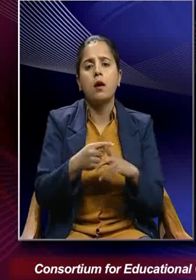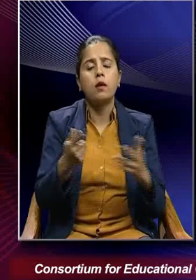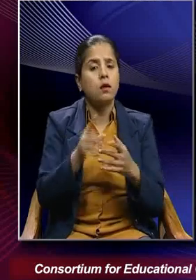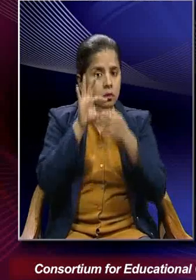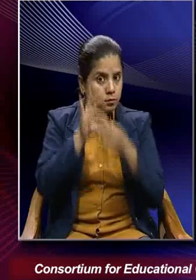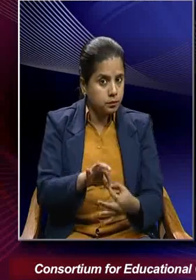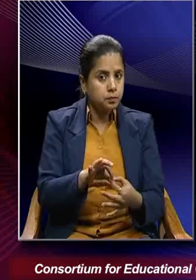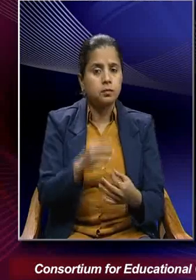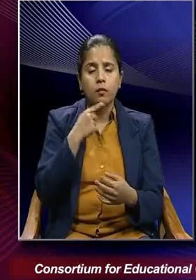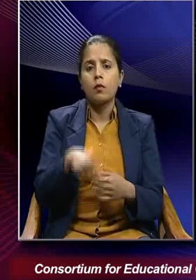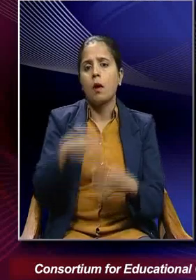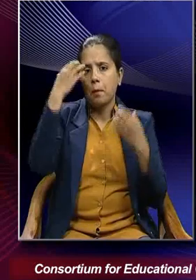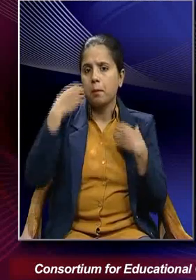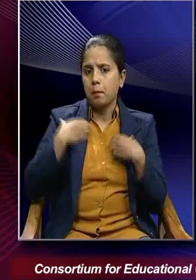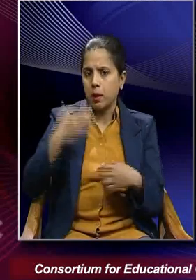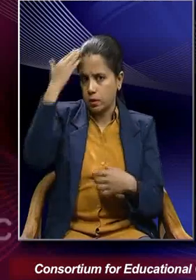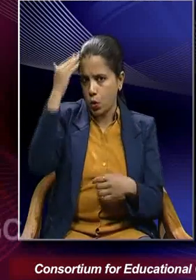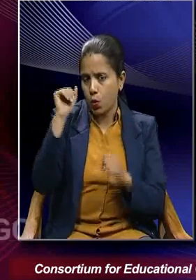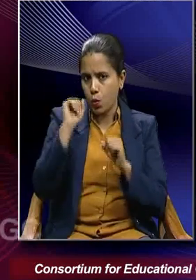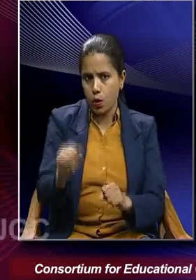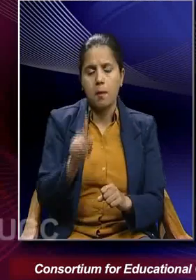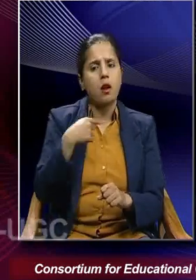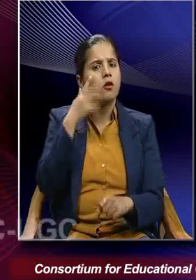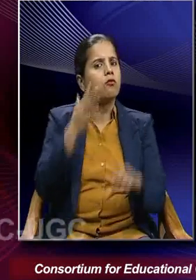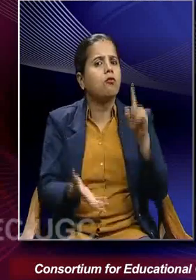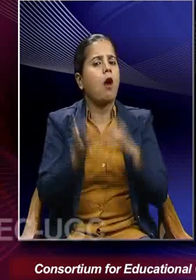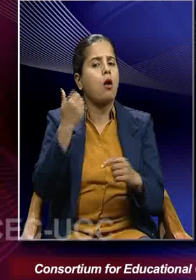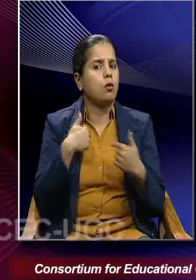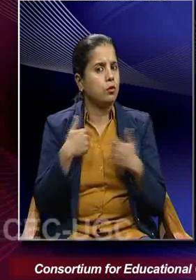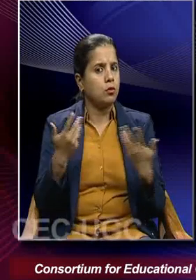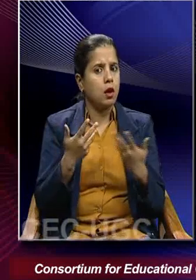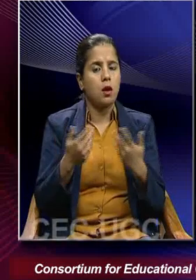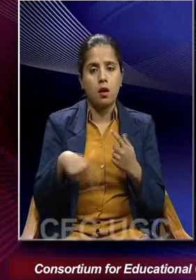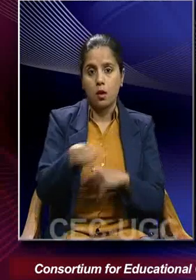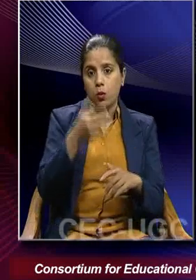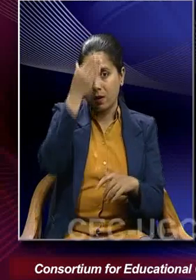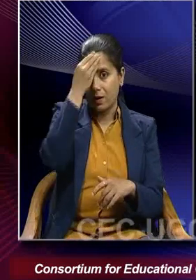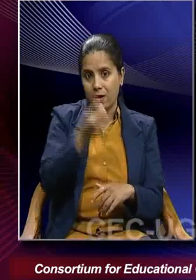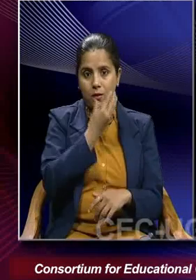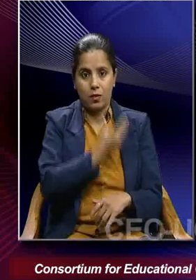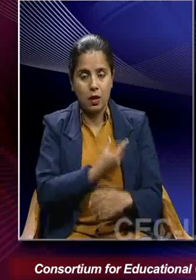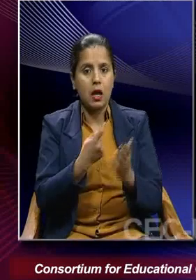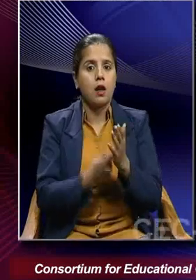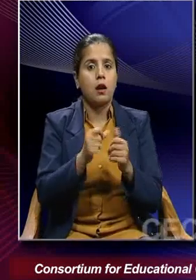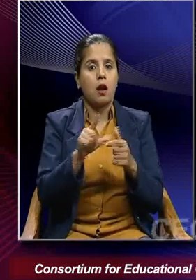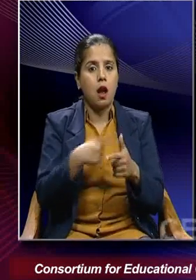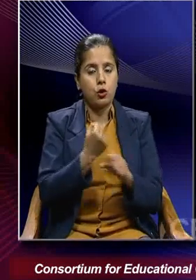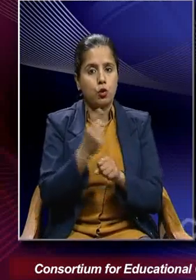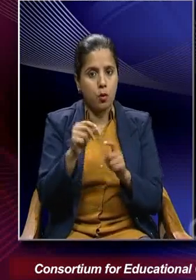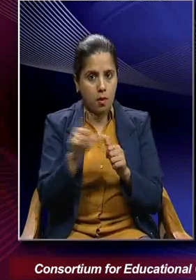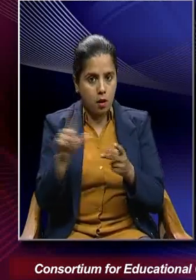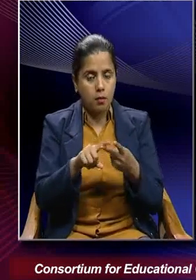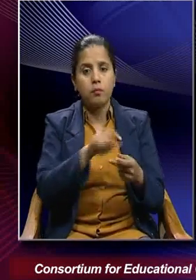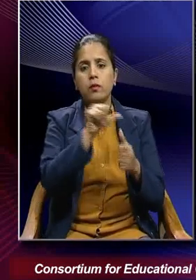to Patel as well, but we find that how when Nehru, Rajagopalachari and other leaders